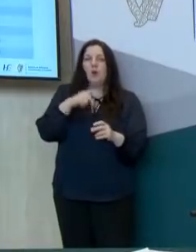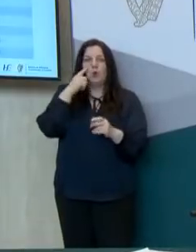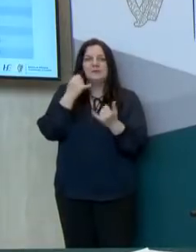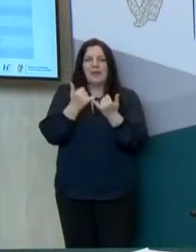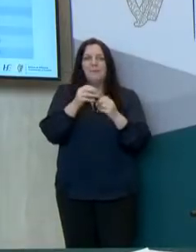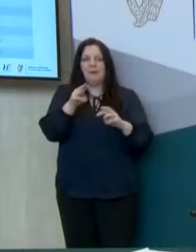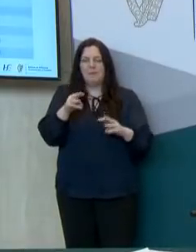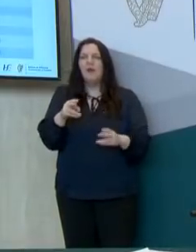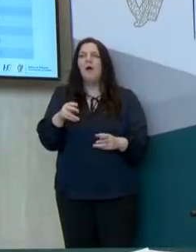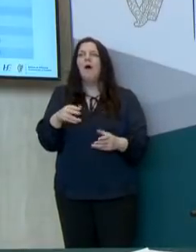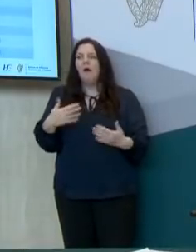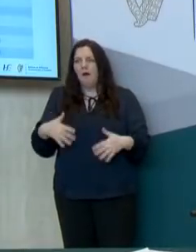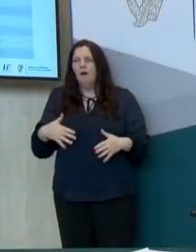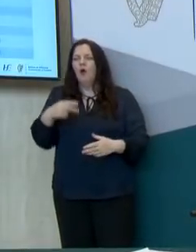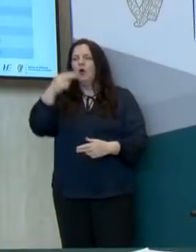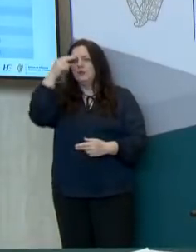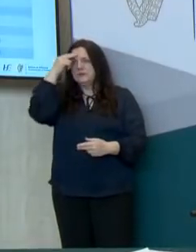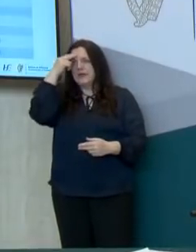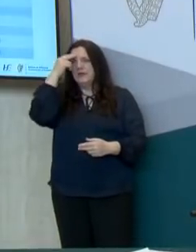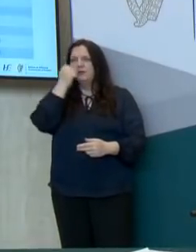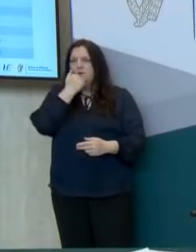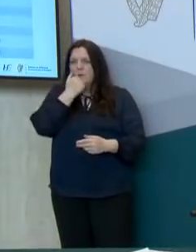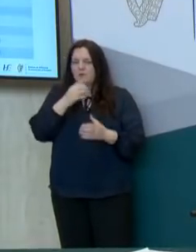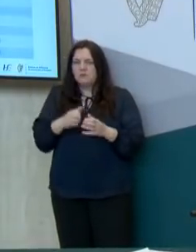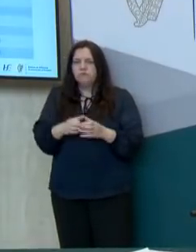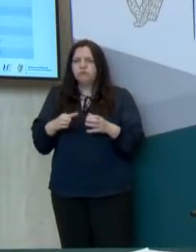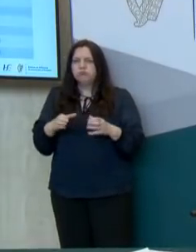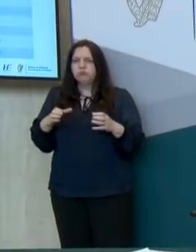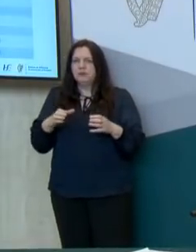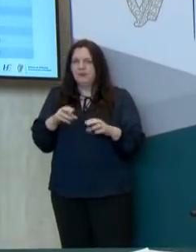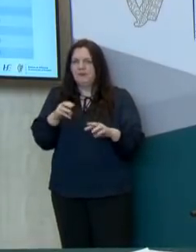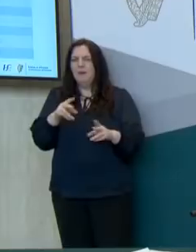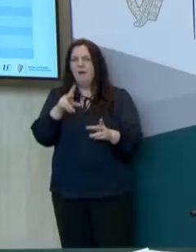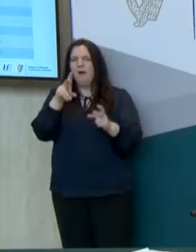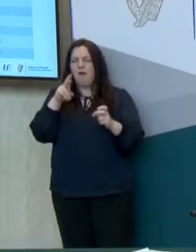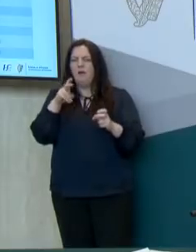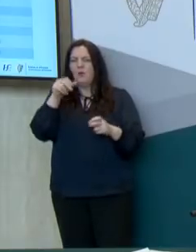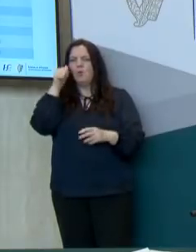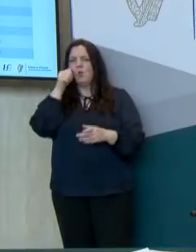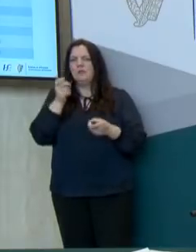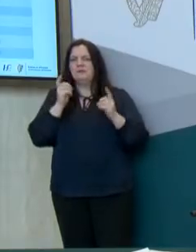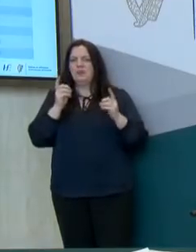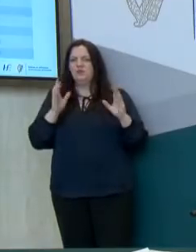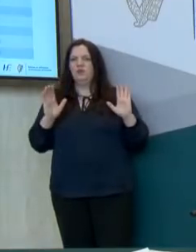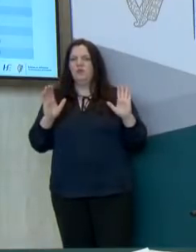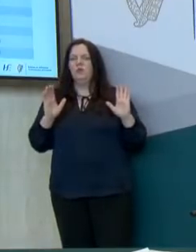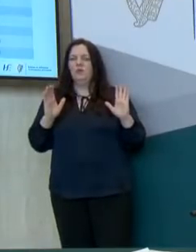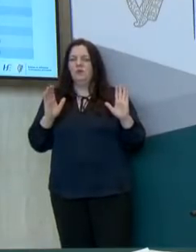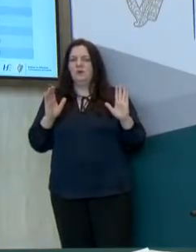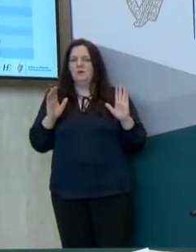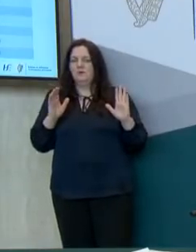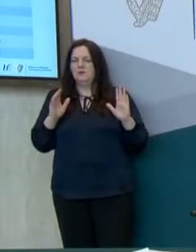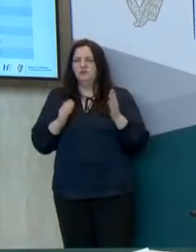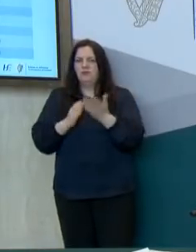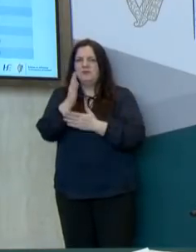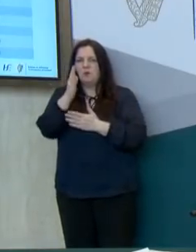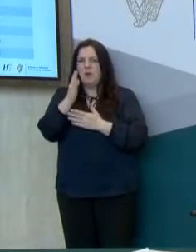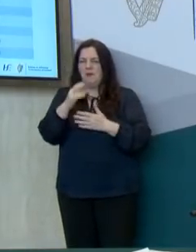signals, they understood that case numbers were increasing, and they individually